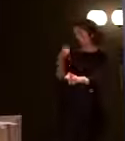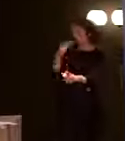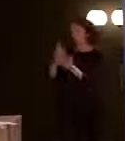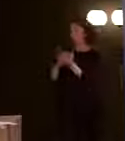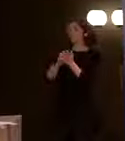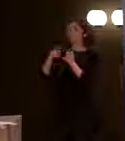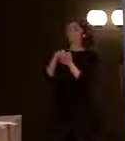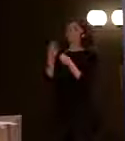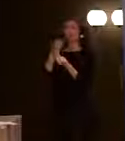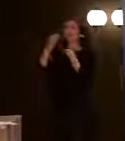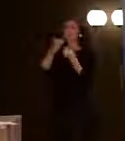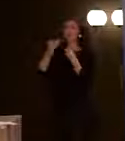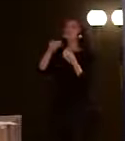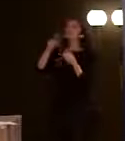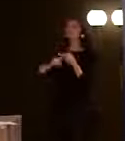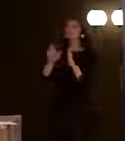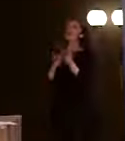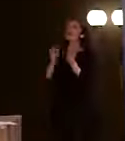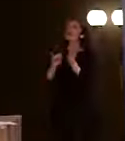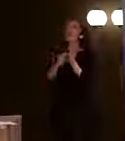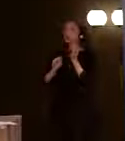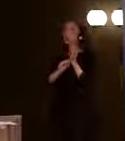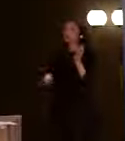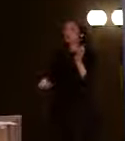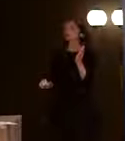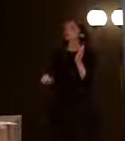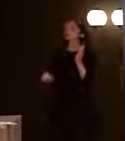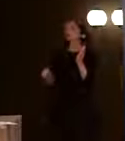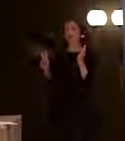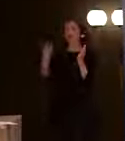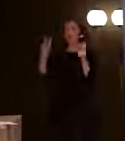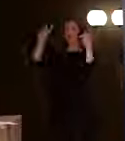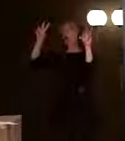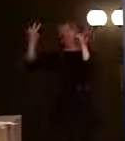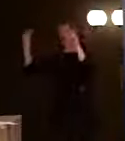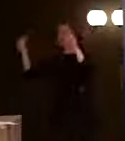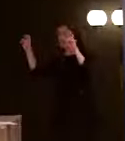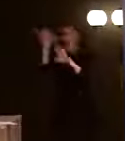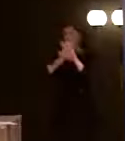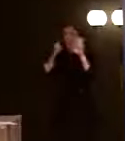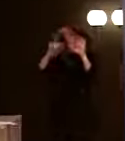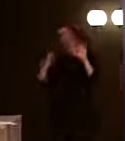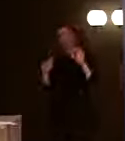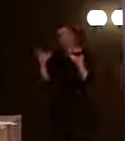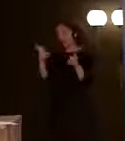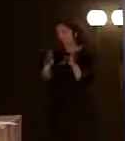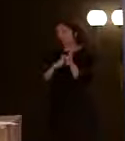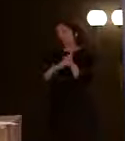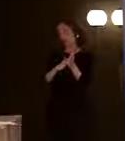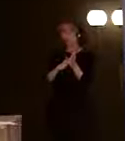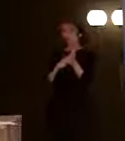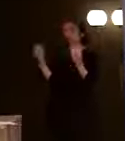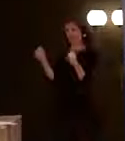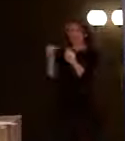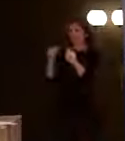thematic organization, where you would perhaps base your unit on a dystopian novel, the novel might be